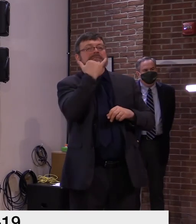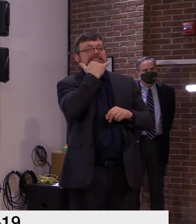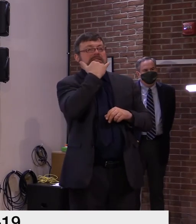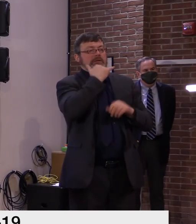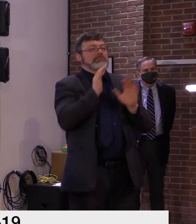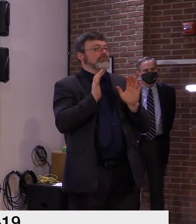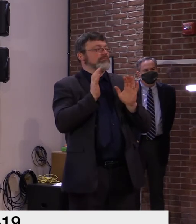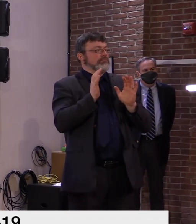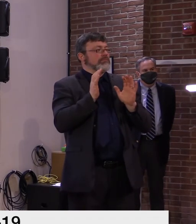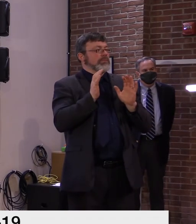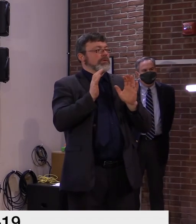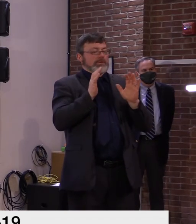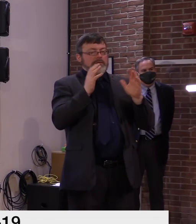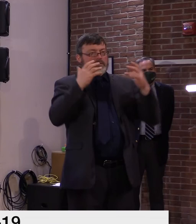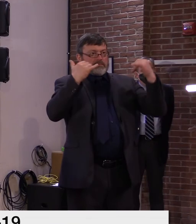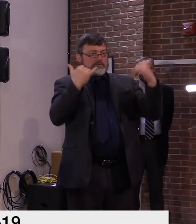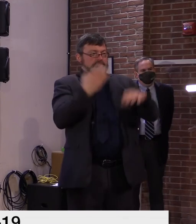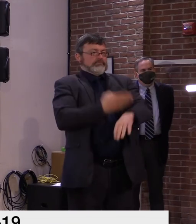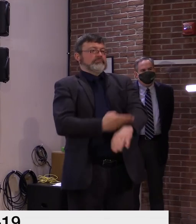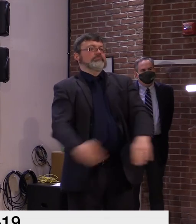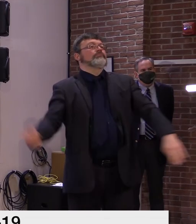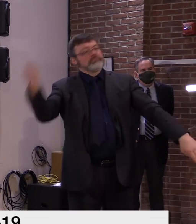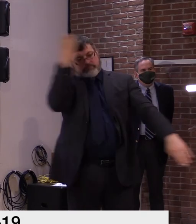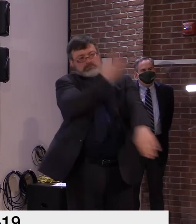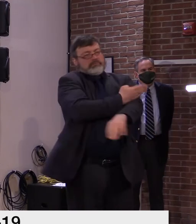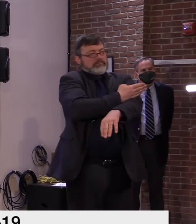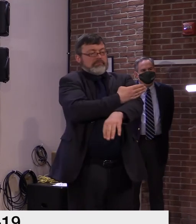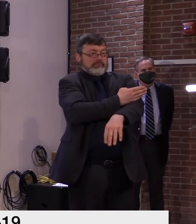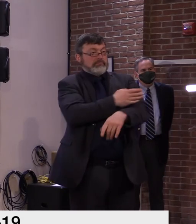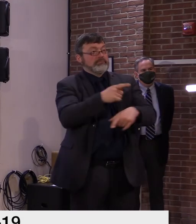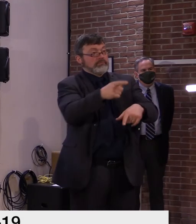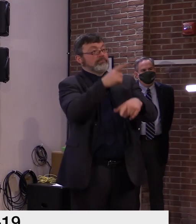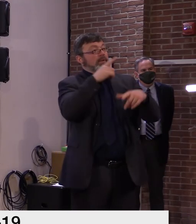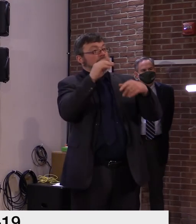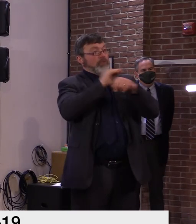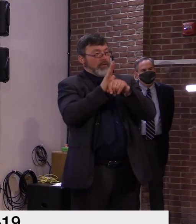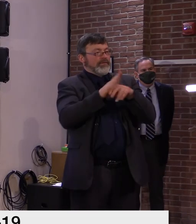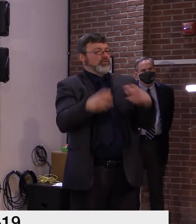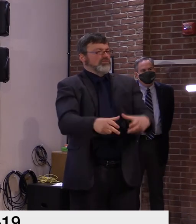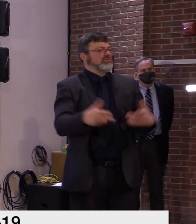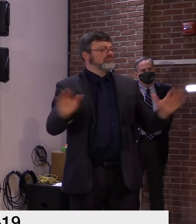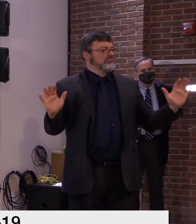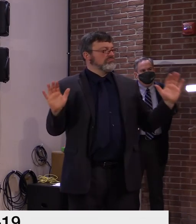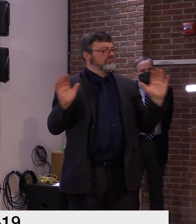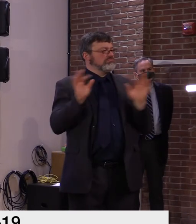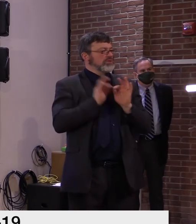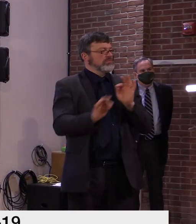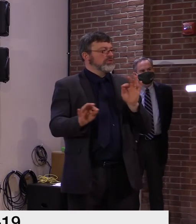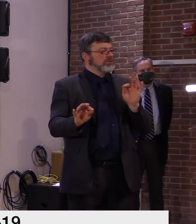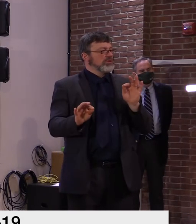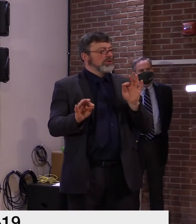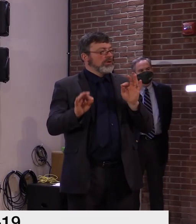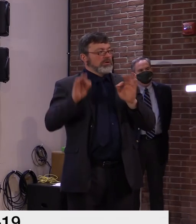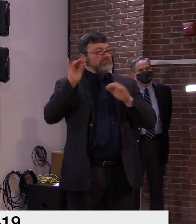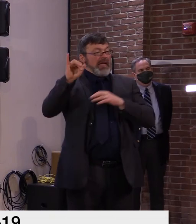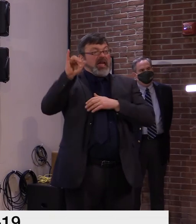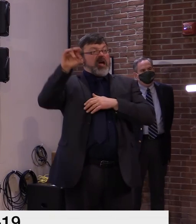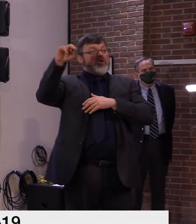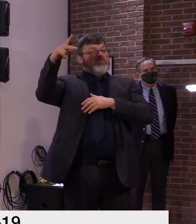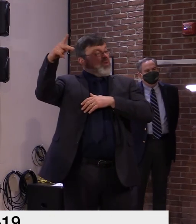better, and we believe we can keep these individuals where they are in the